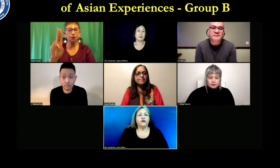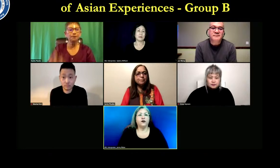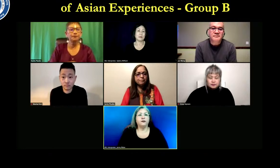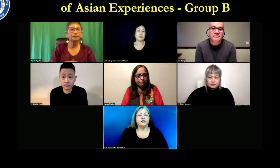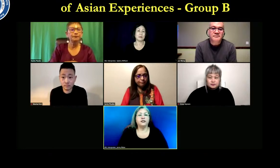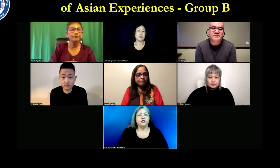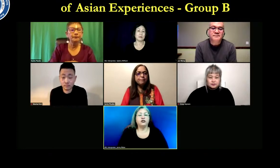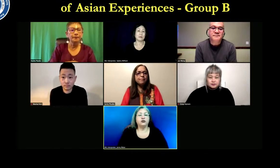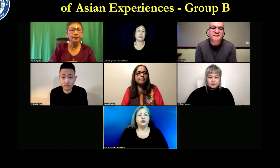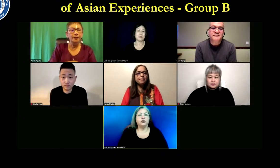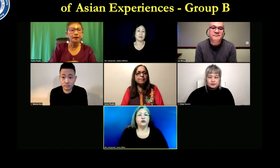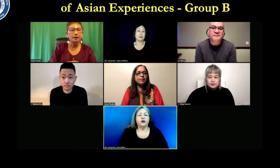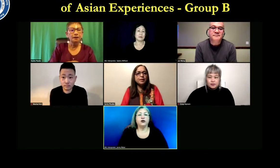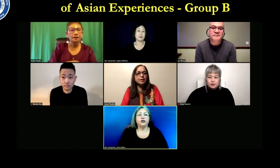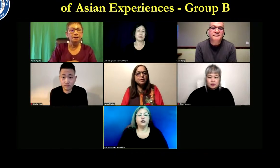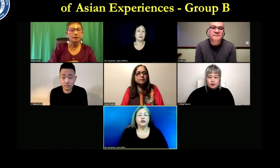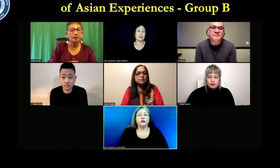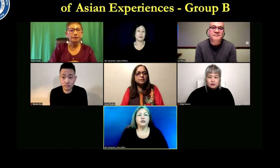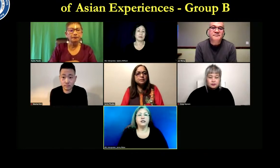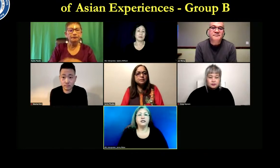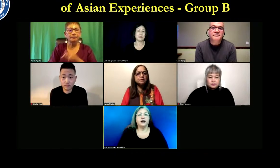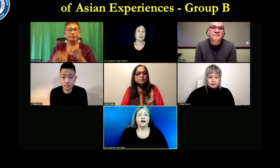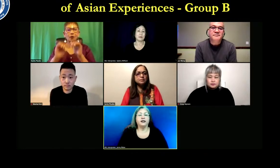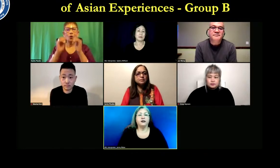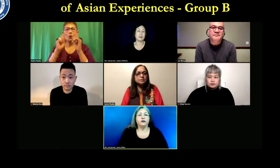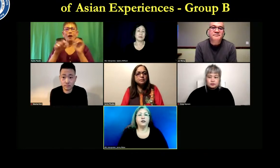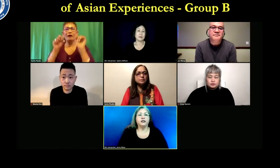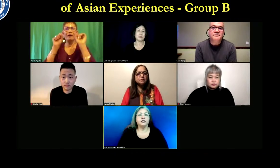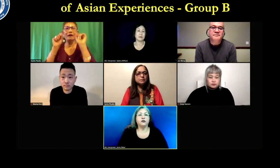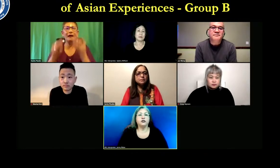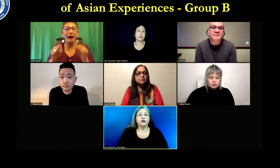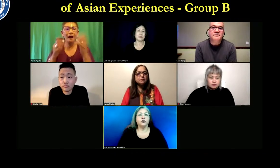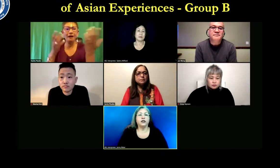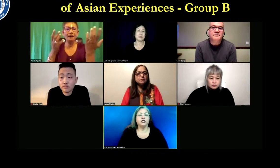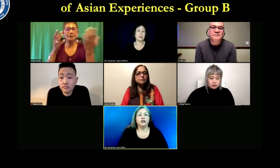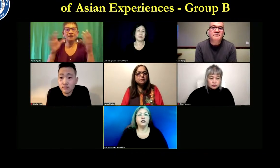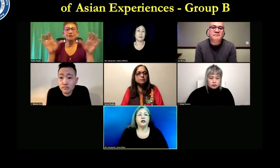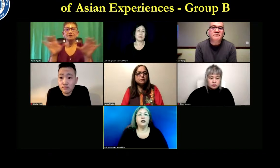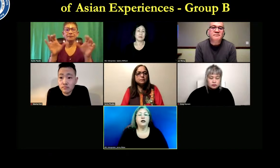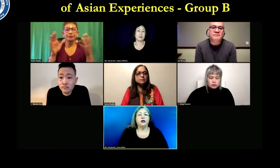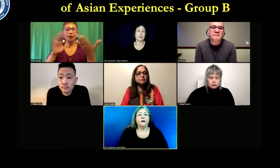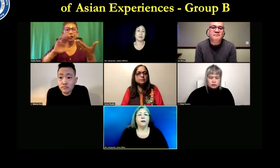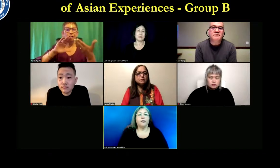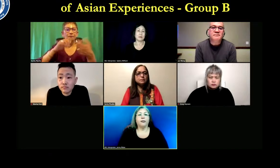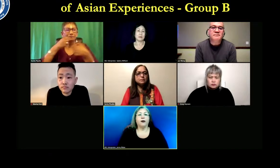that's from Sinju earlier. So this is tied with his original question.